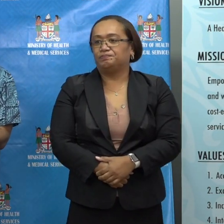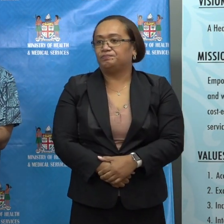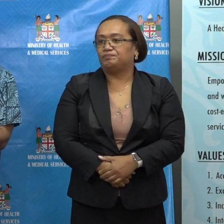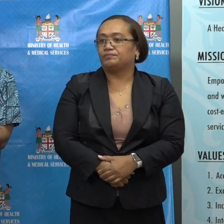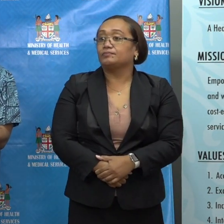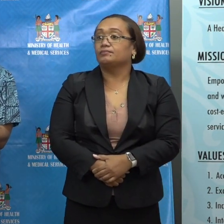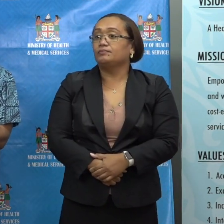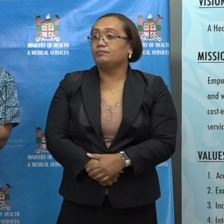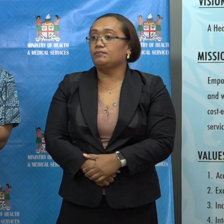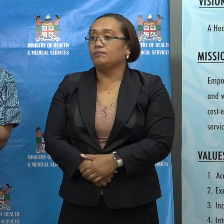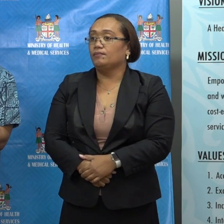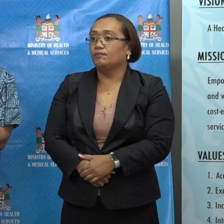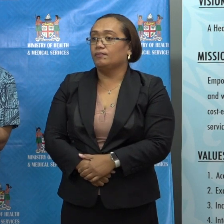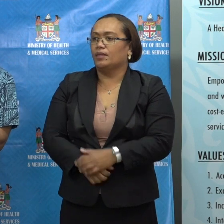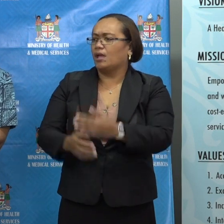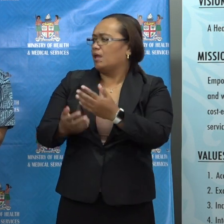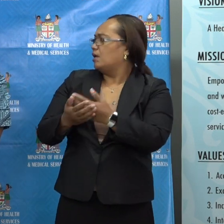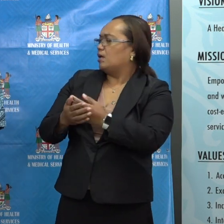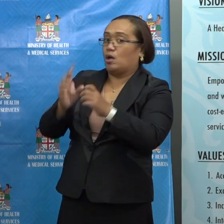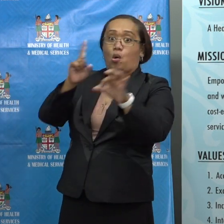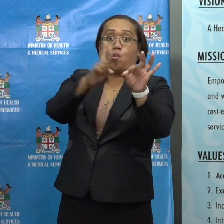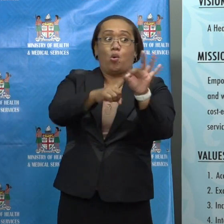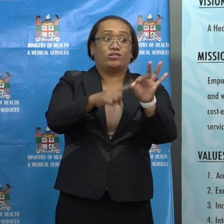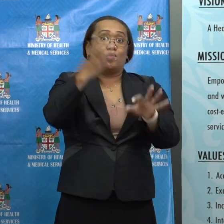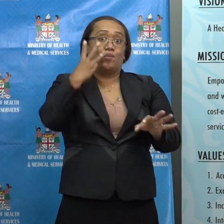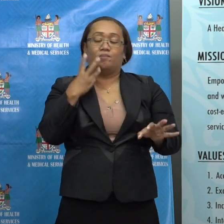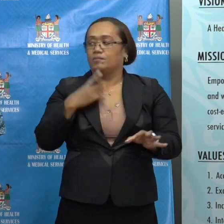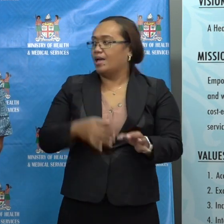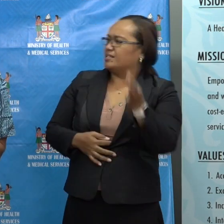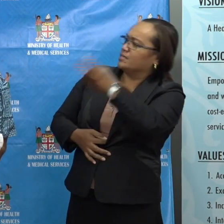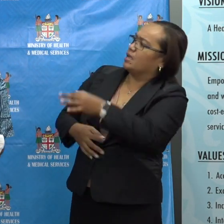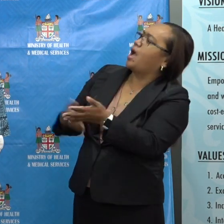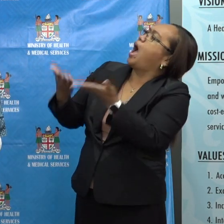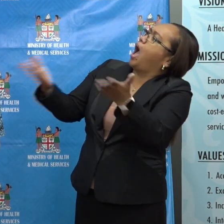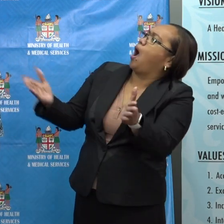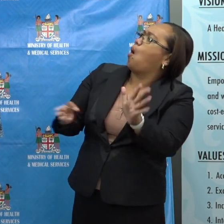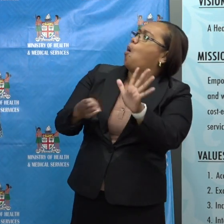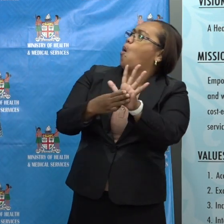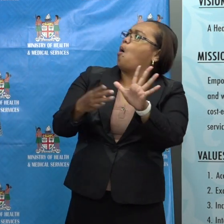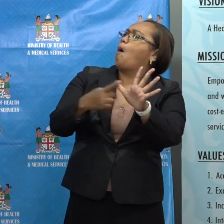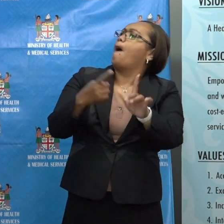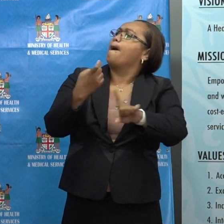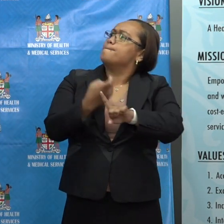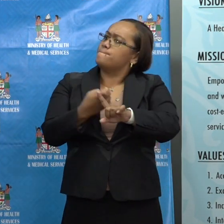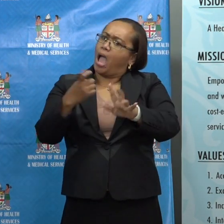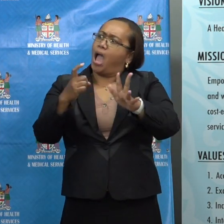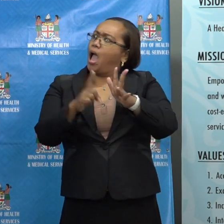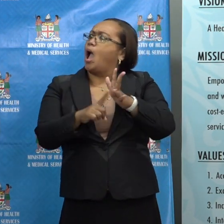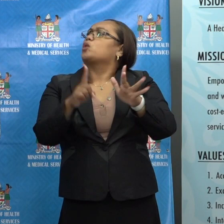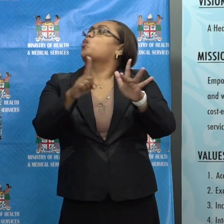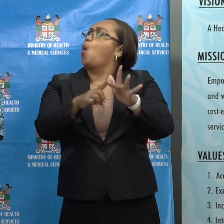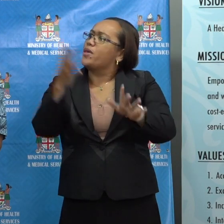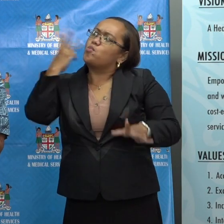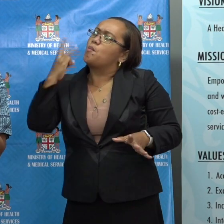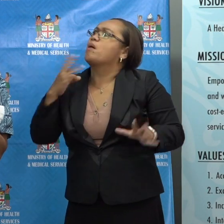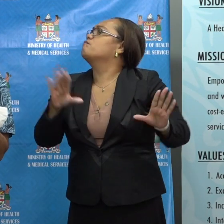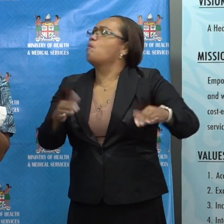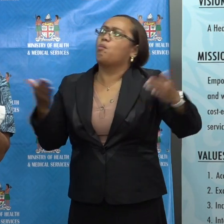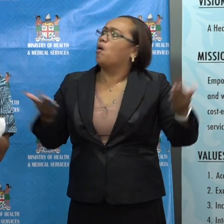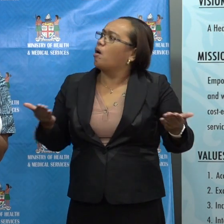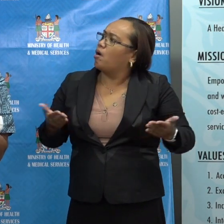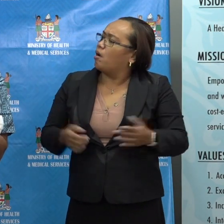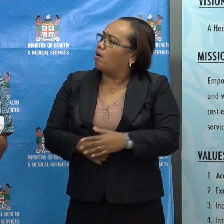Dr. Fong, how did you find out about the Makoi case? Again, the Makoi lady, she